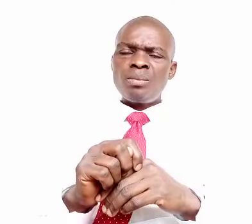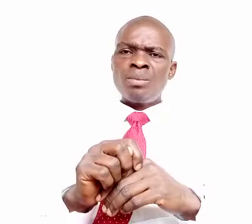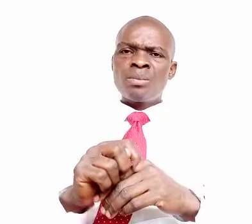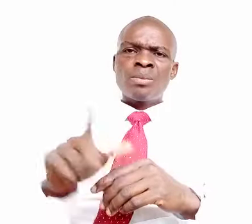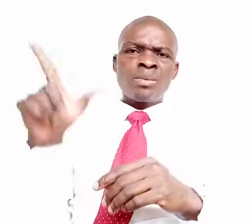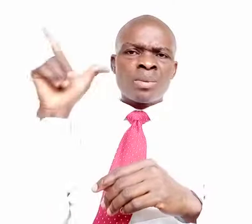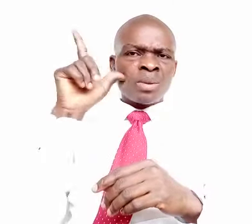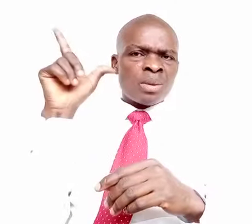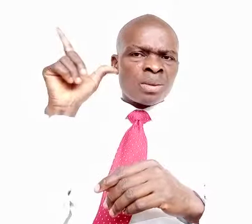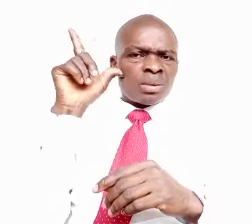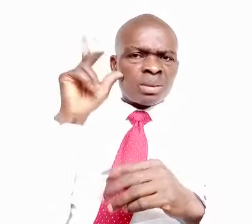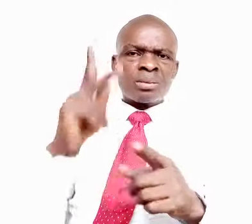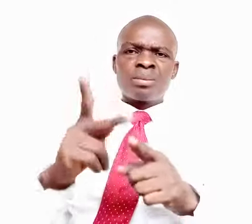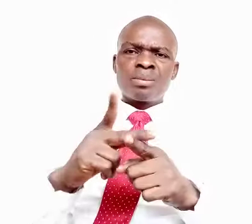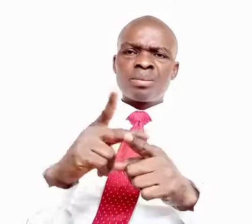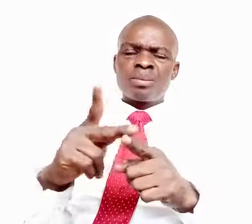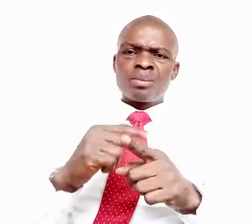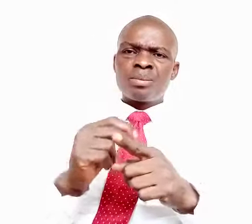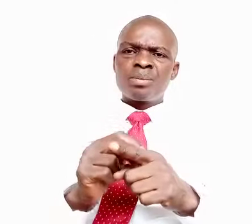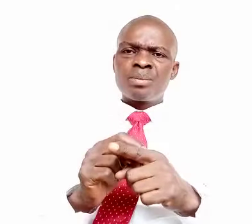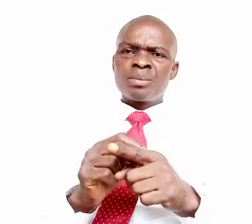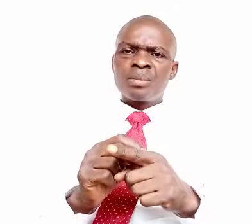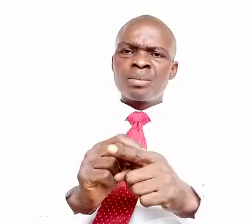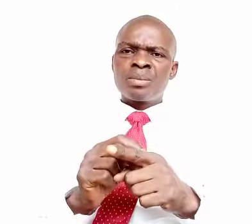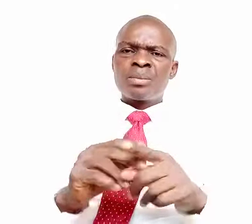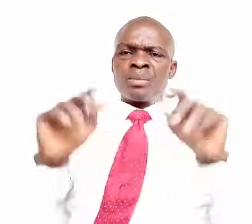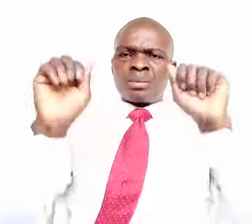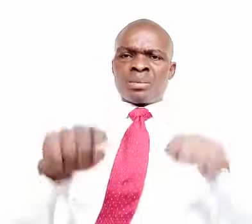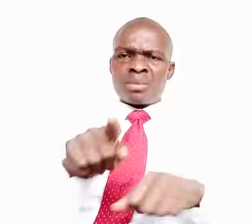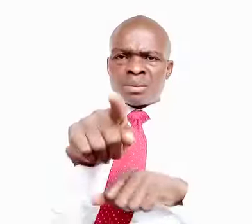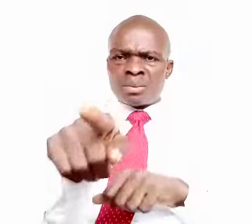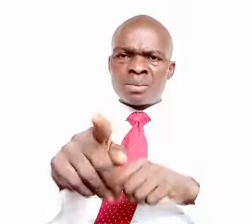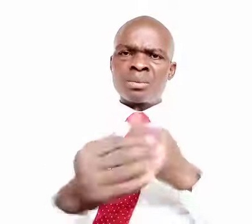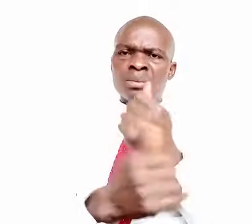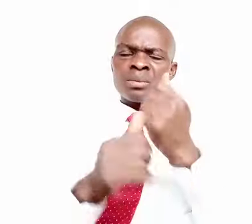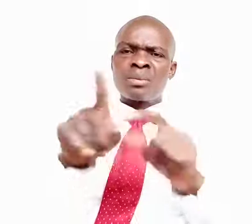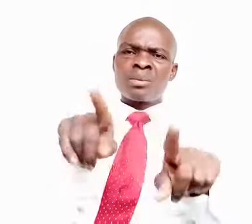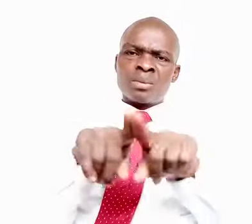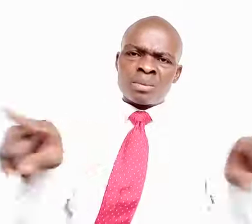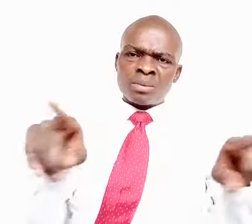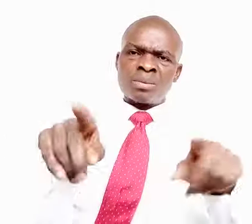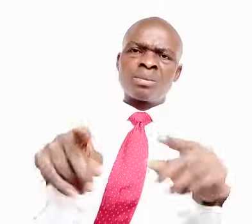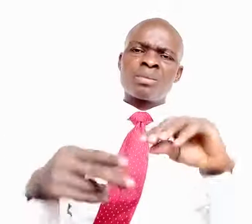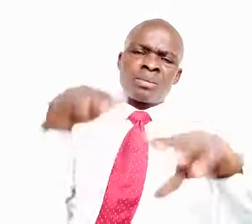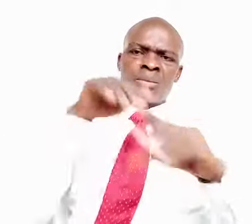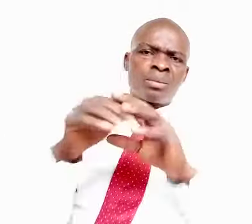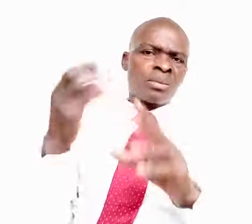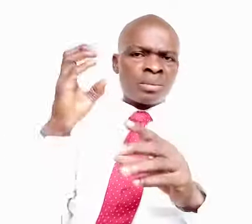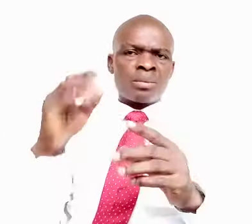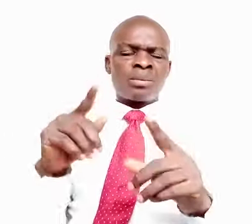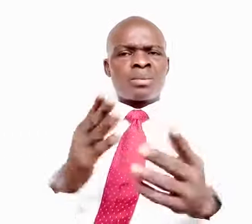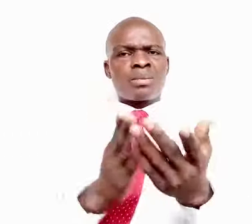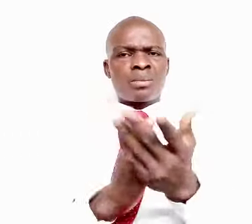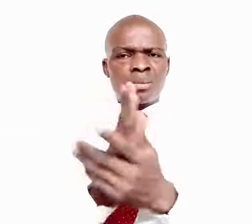Listening practice. Can you hear the differences in sounds between these sentences